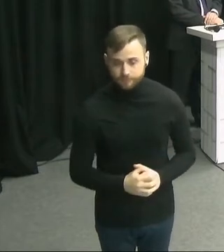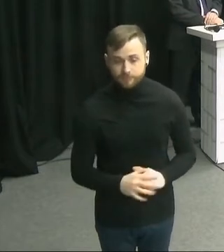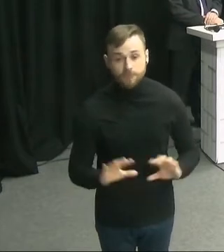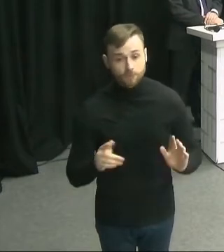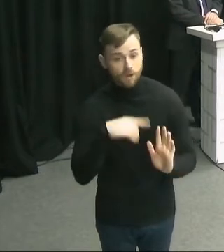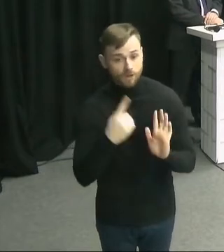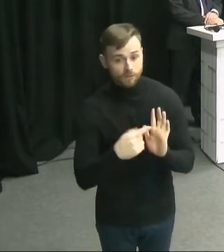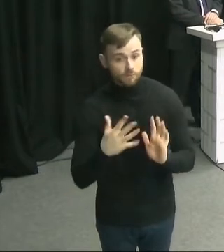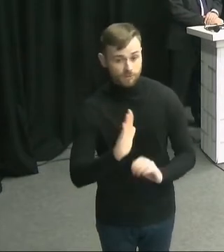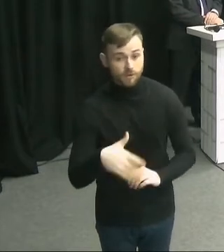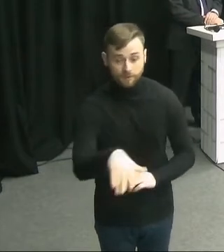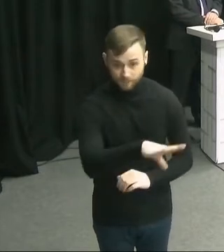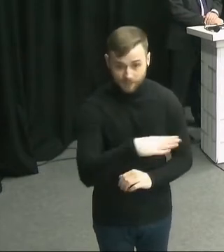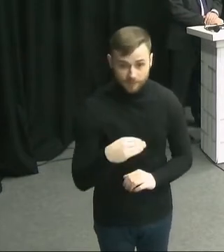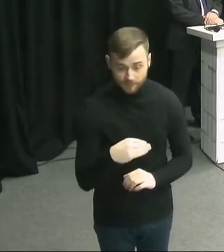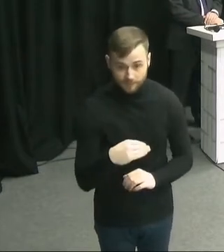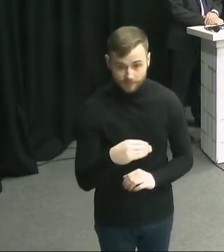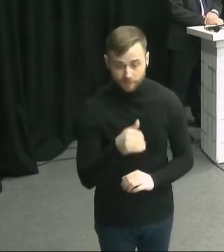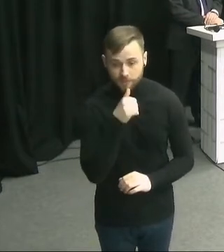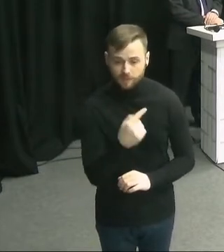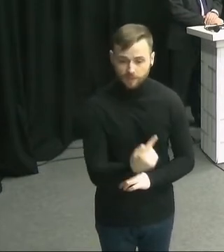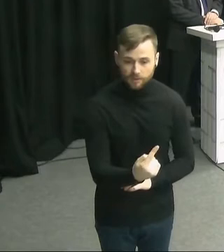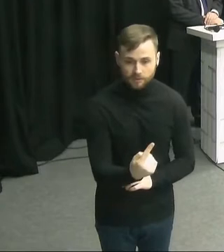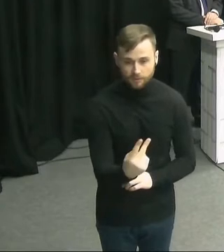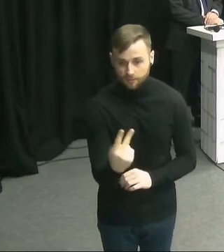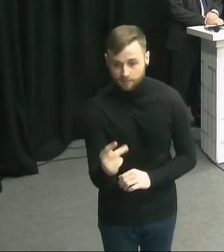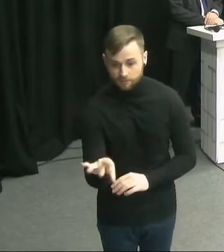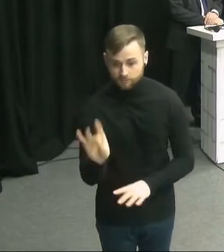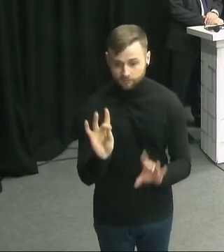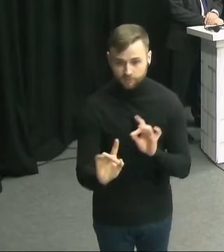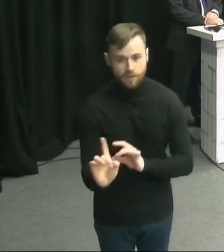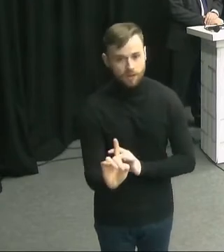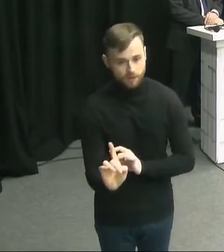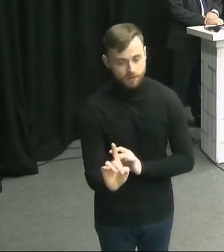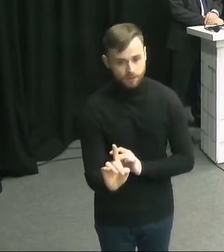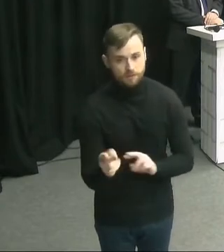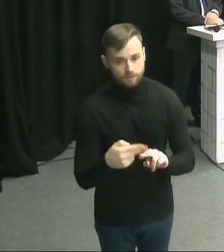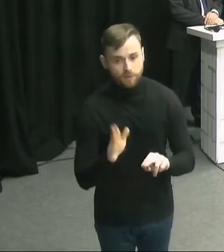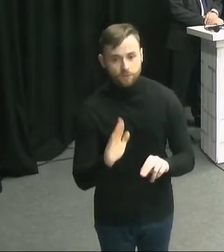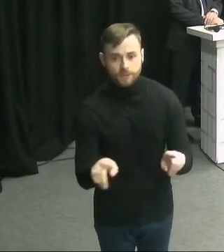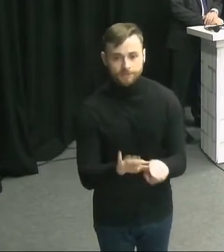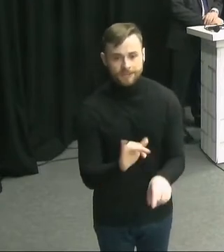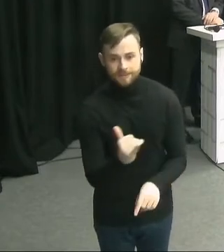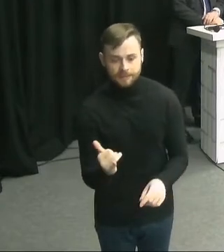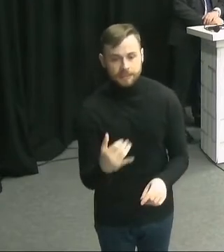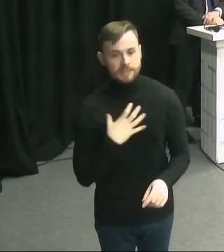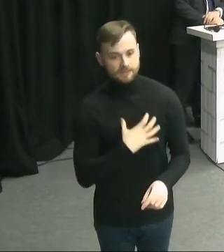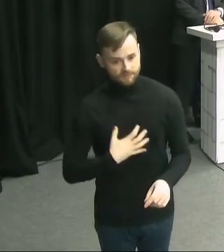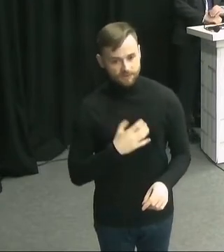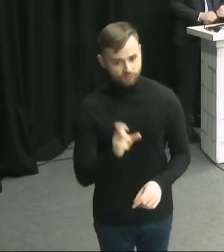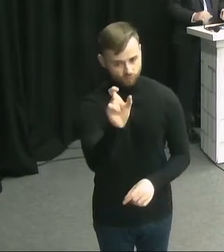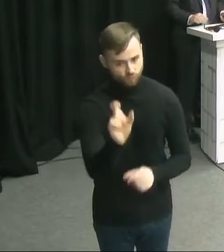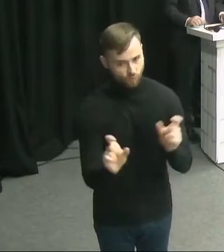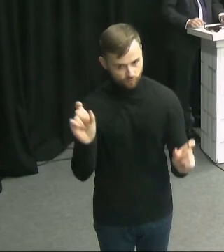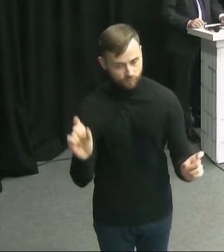question that you want. And of course, the question is for all the candidates, not for a specific candidate. And of course, we